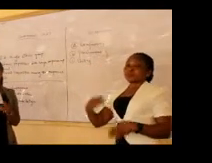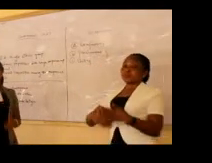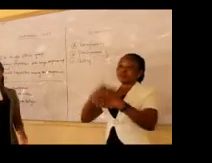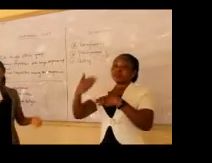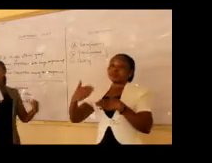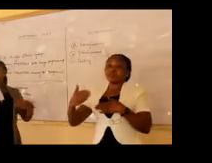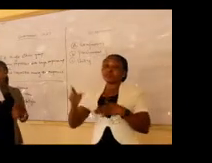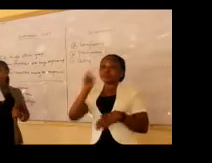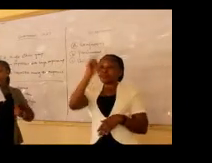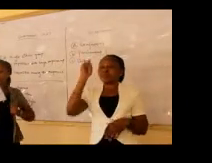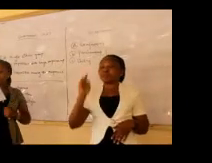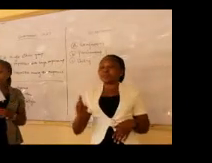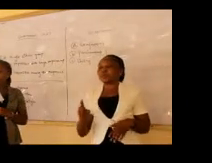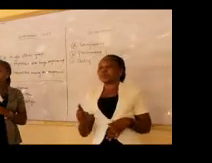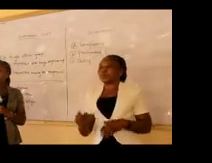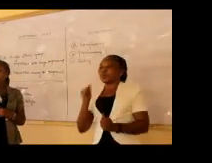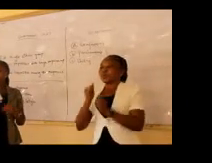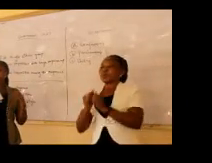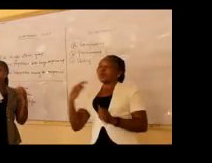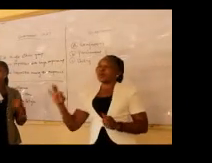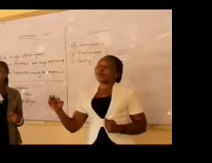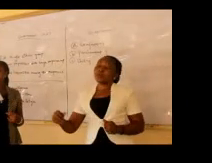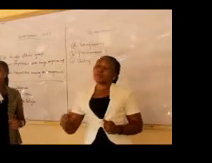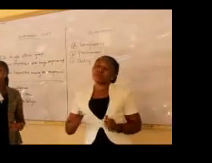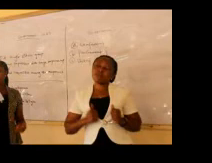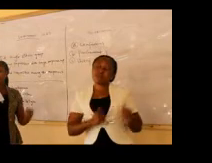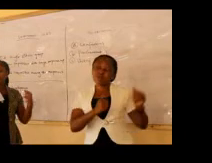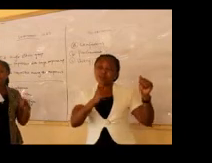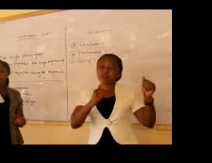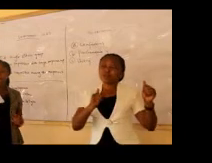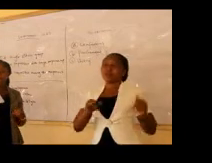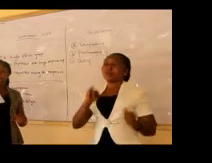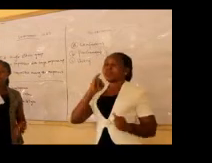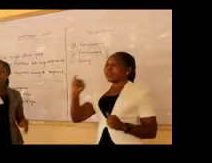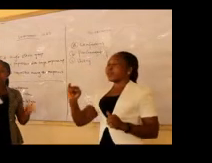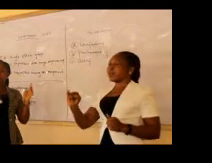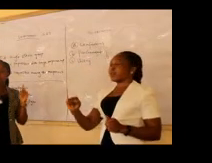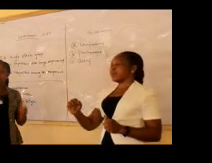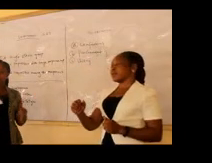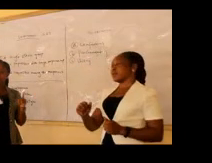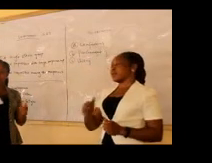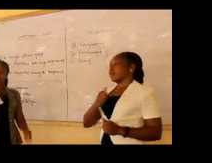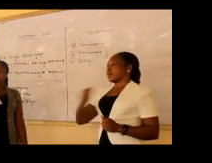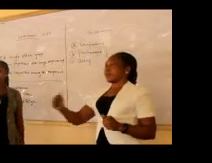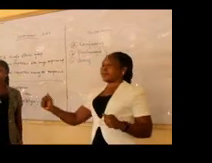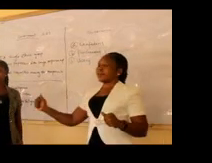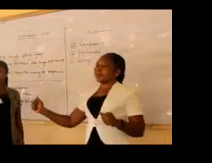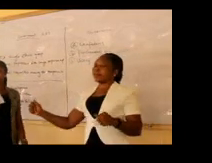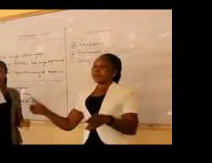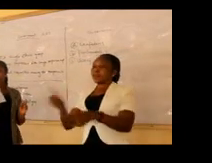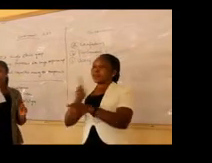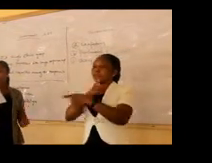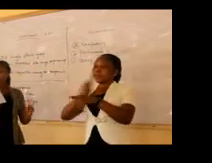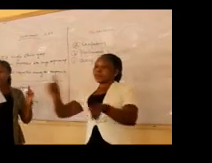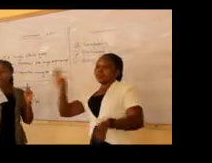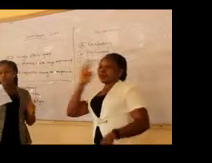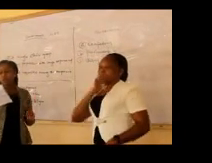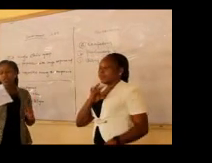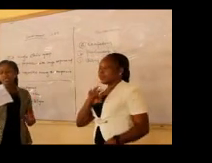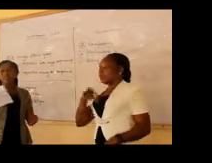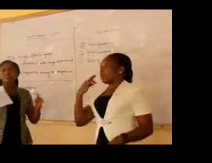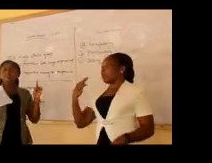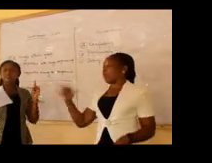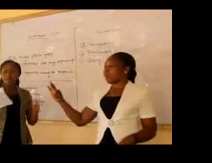question, which of the following is a demerit of a bicameral legislature? Which of